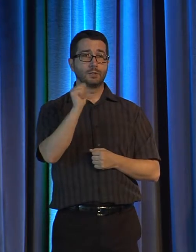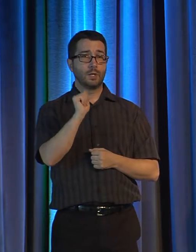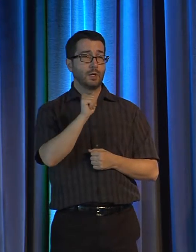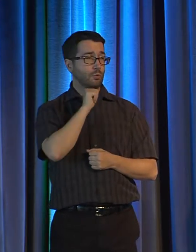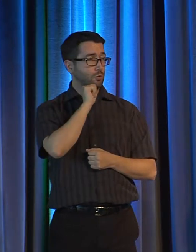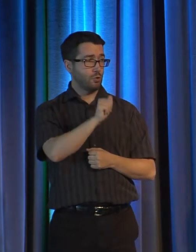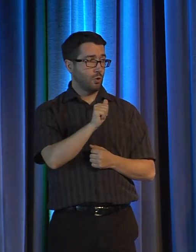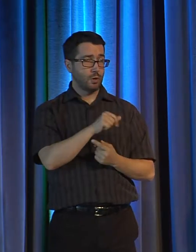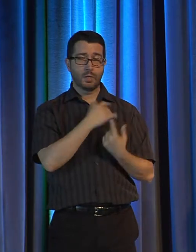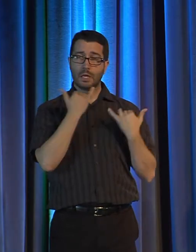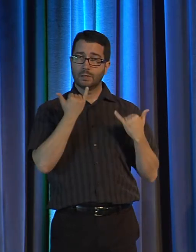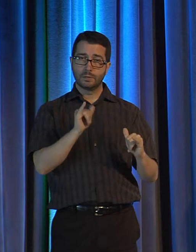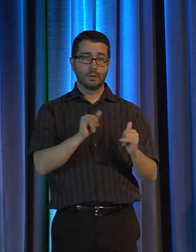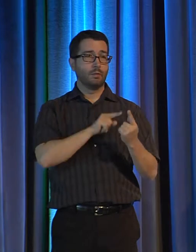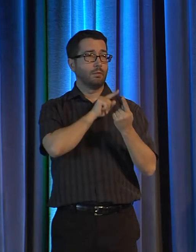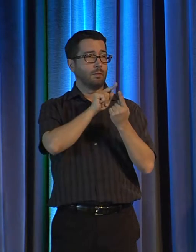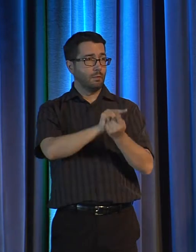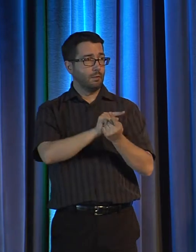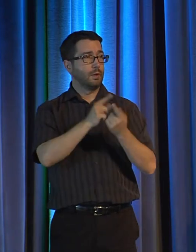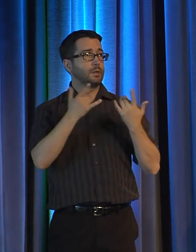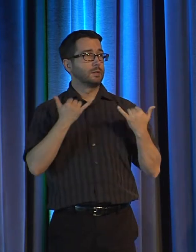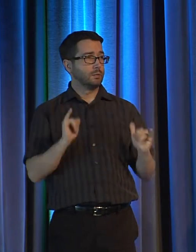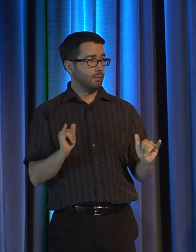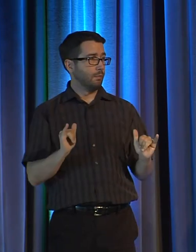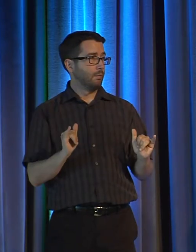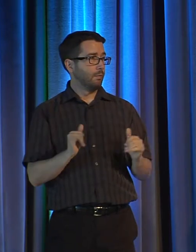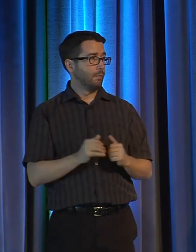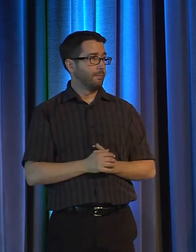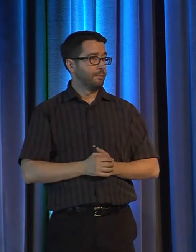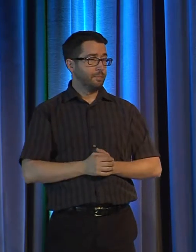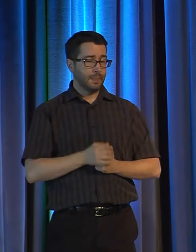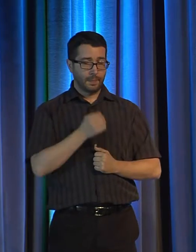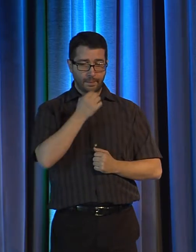they didn't support what the Nova Scotia Healthcare